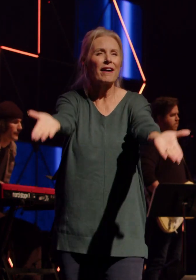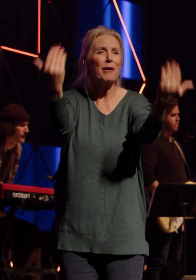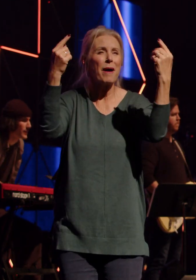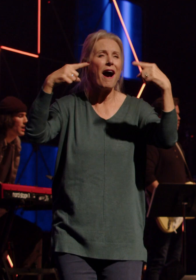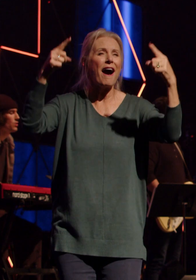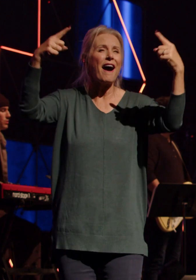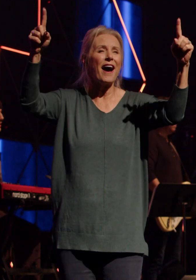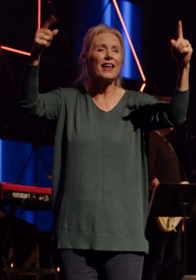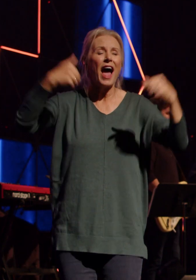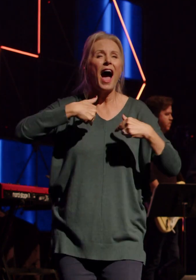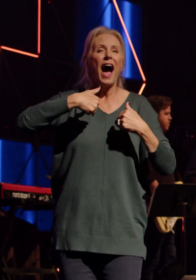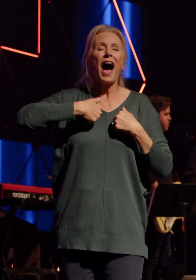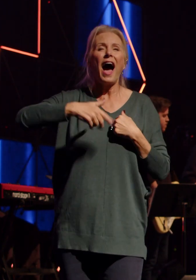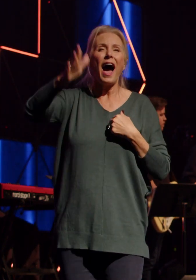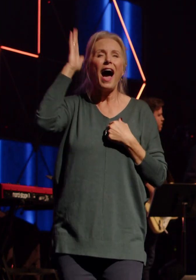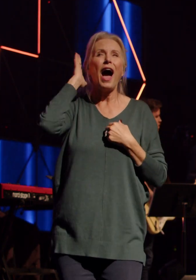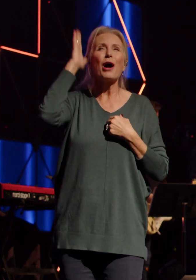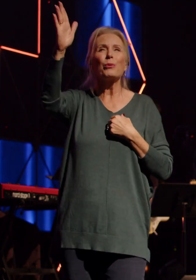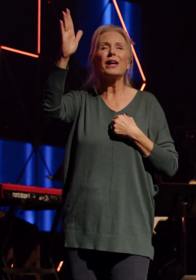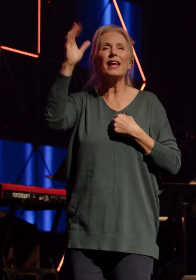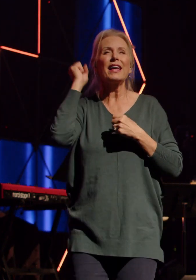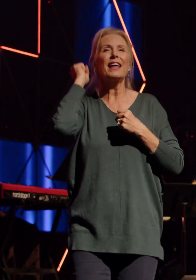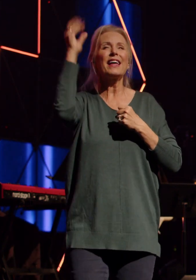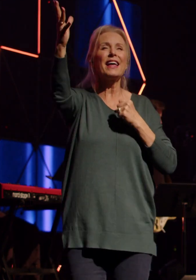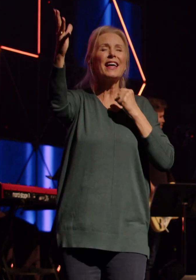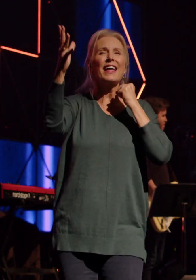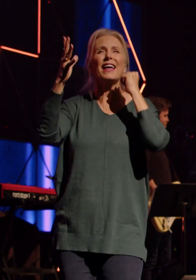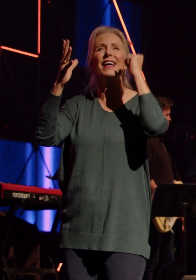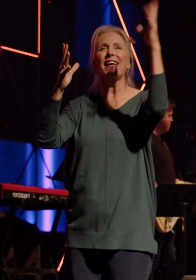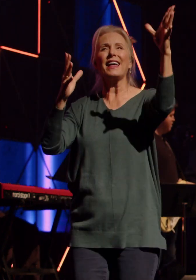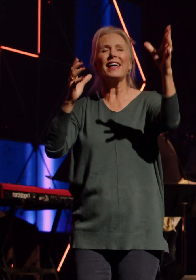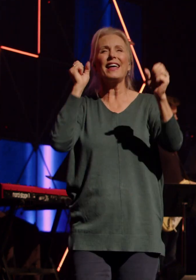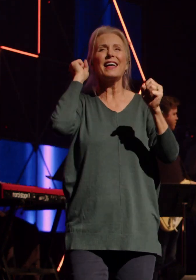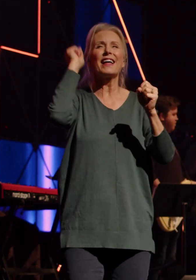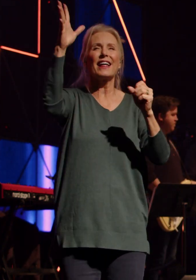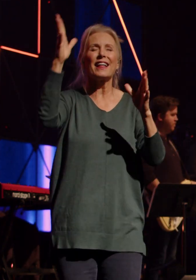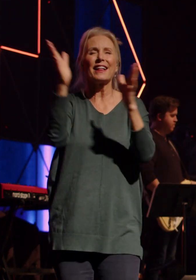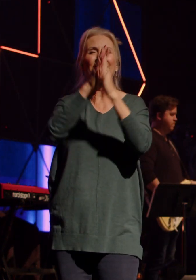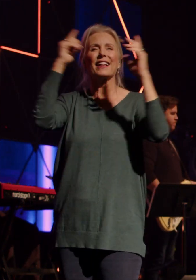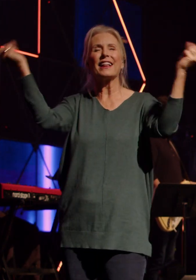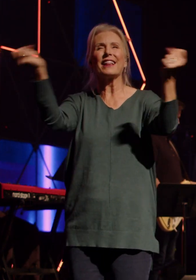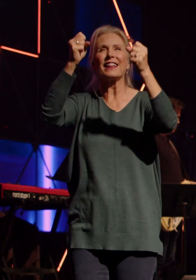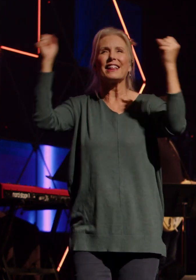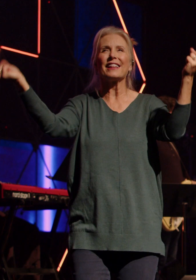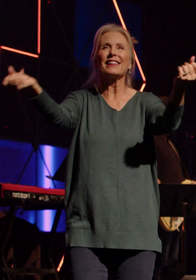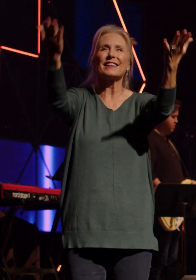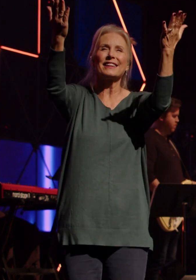And I raise a hallelujah.